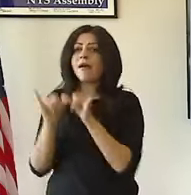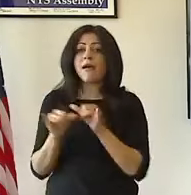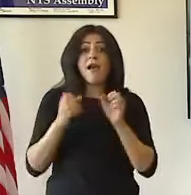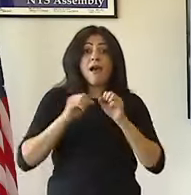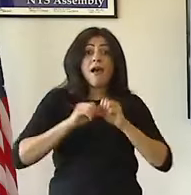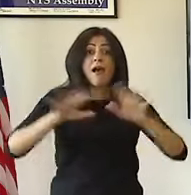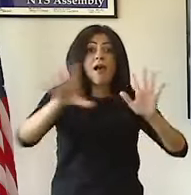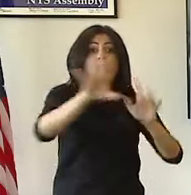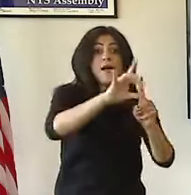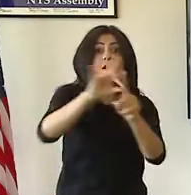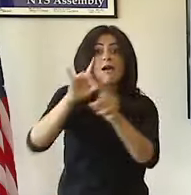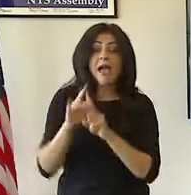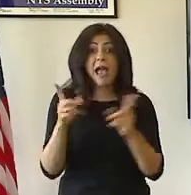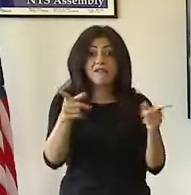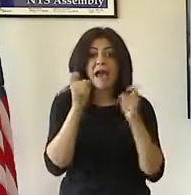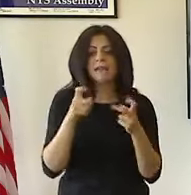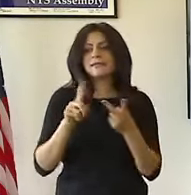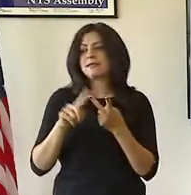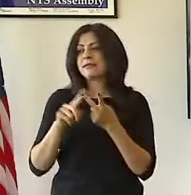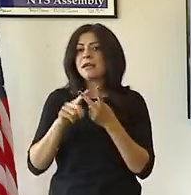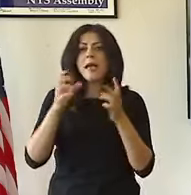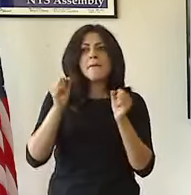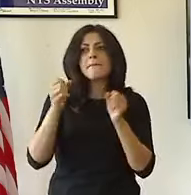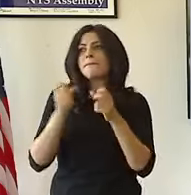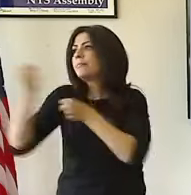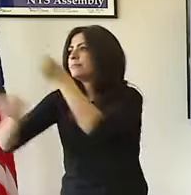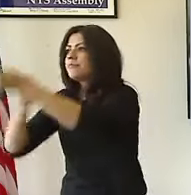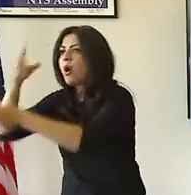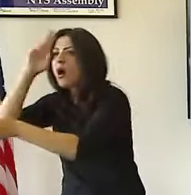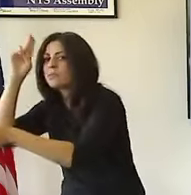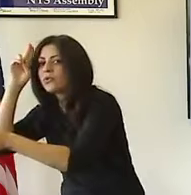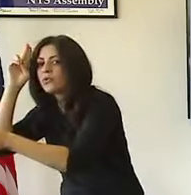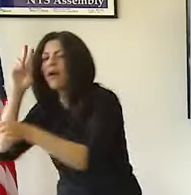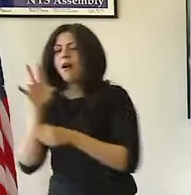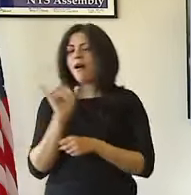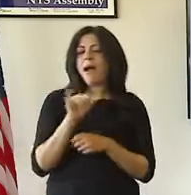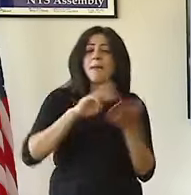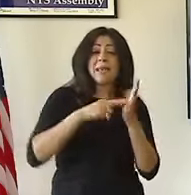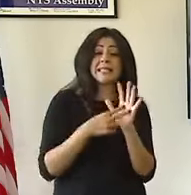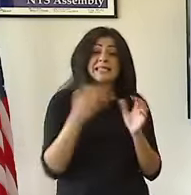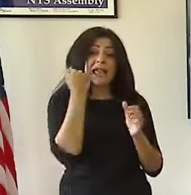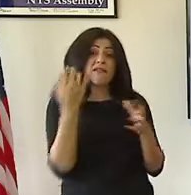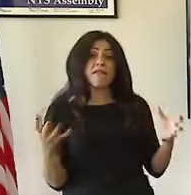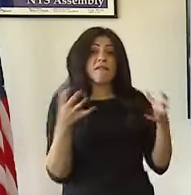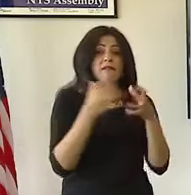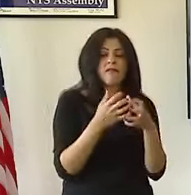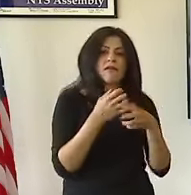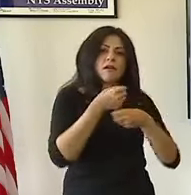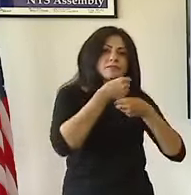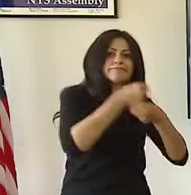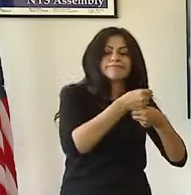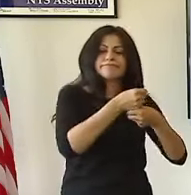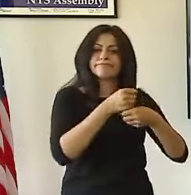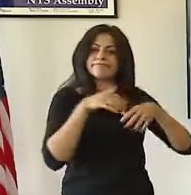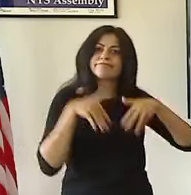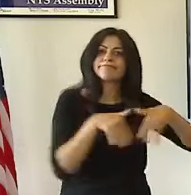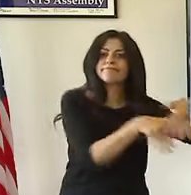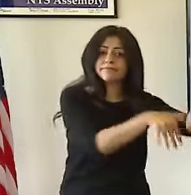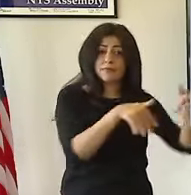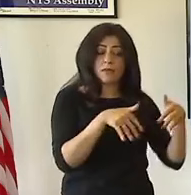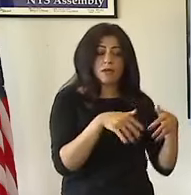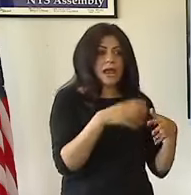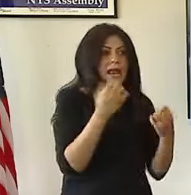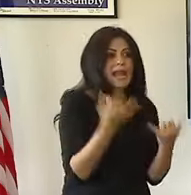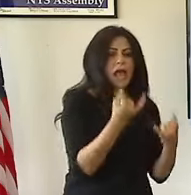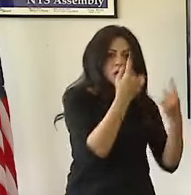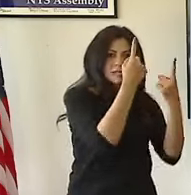it is hospitalization. So if individuals may have tested positive because of participating in a social event or a protest or some activity where they